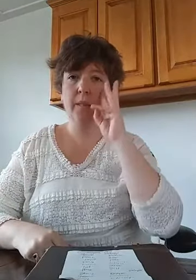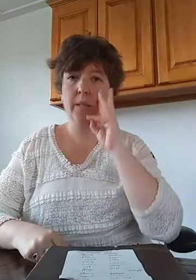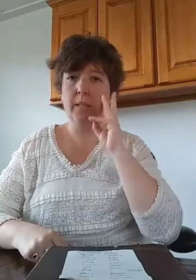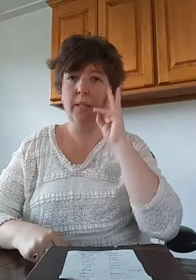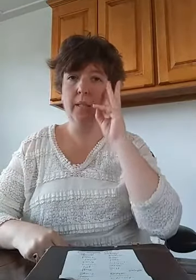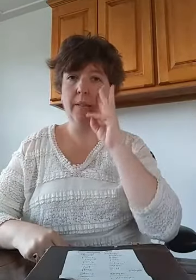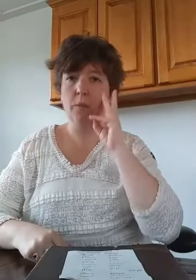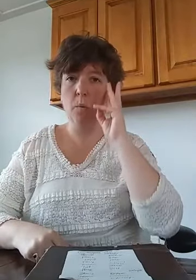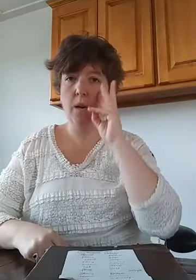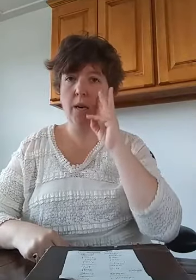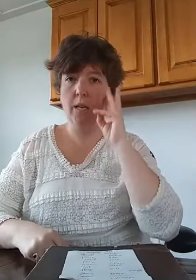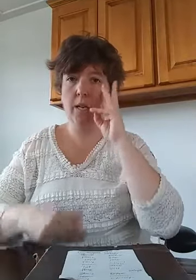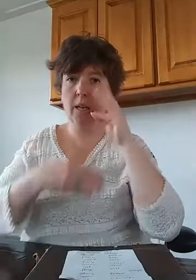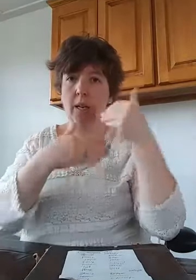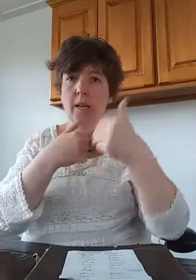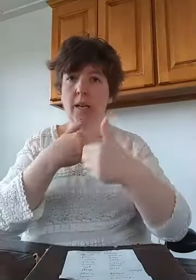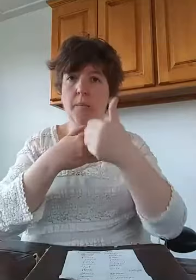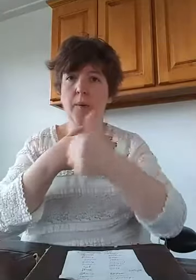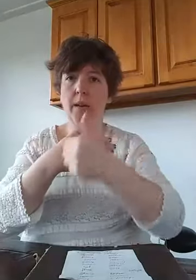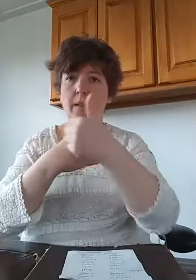It's the sign for wine and bread.